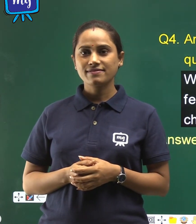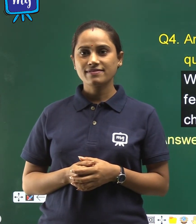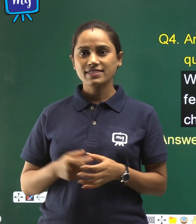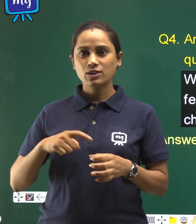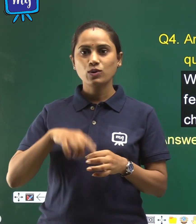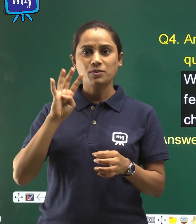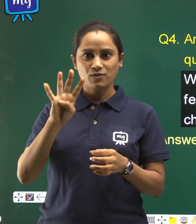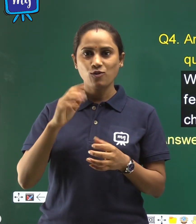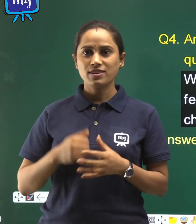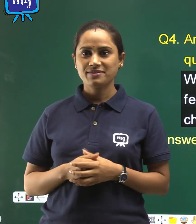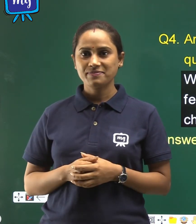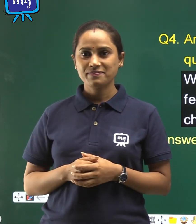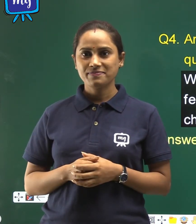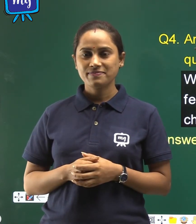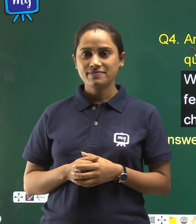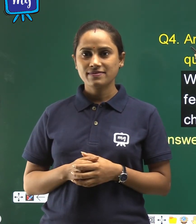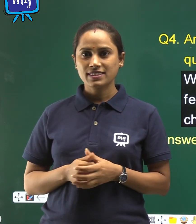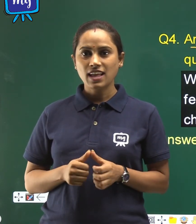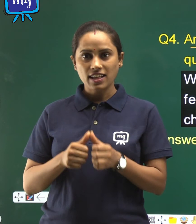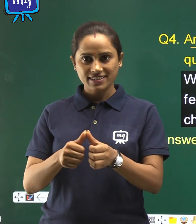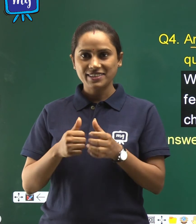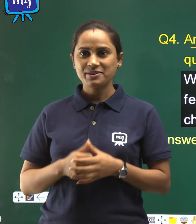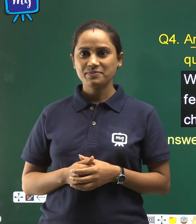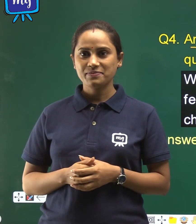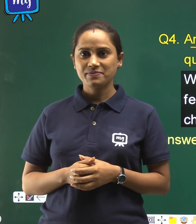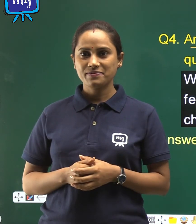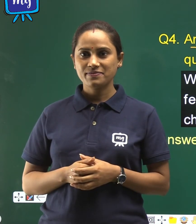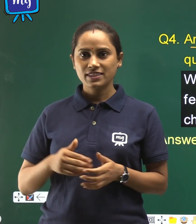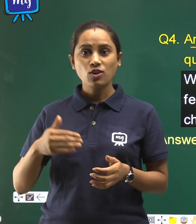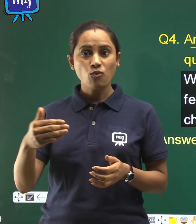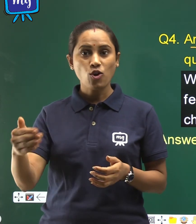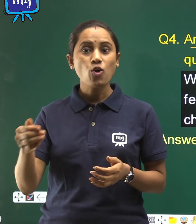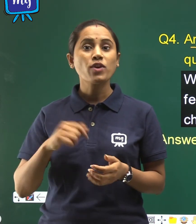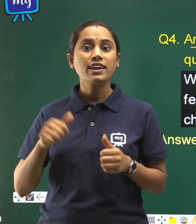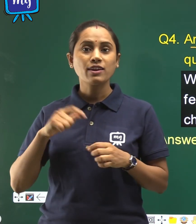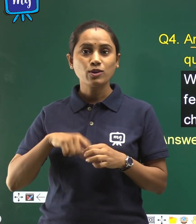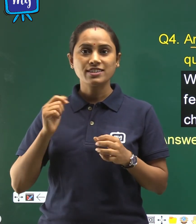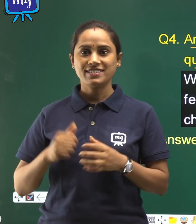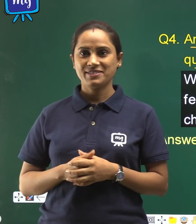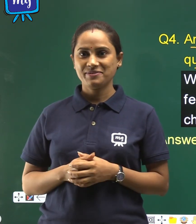Question number 4. Answer the following question.